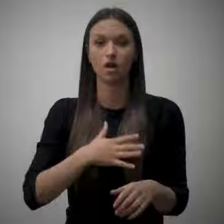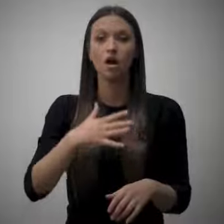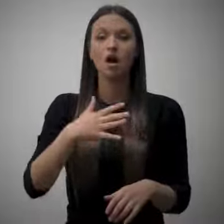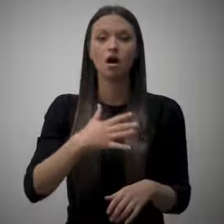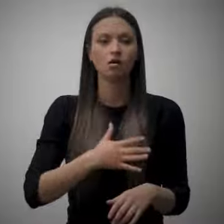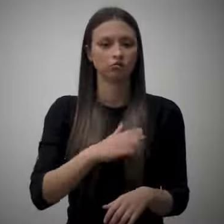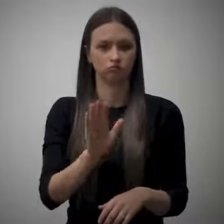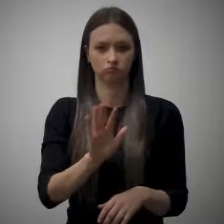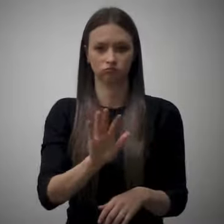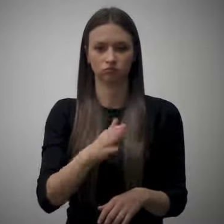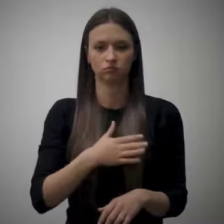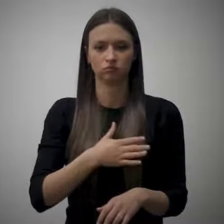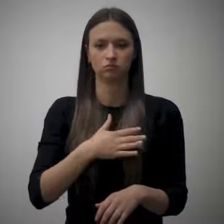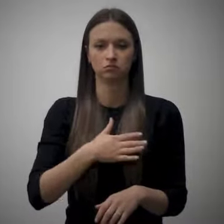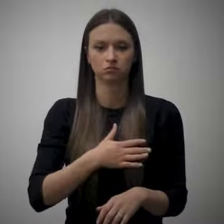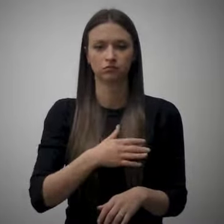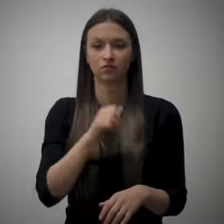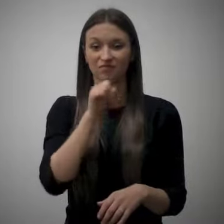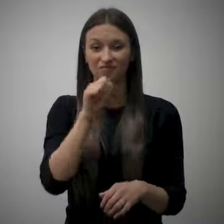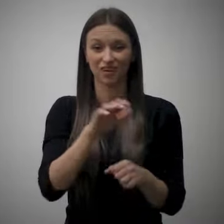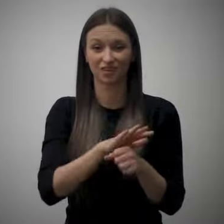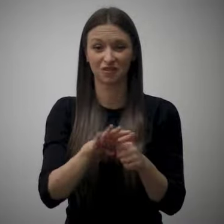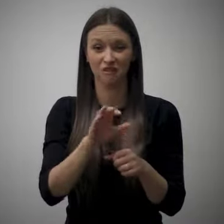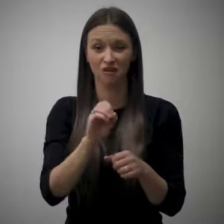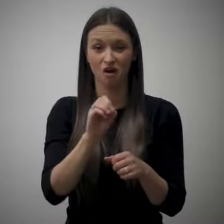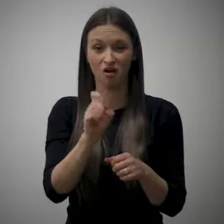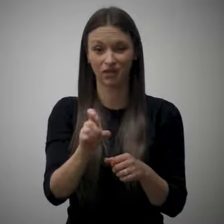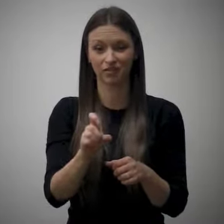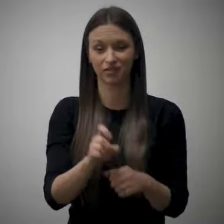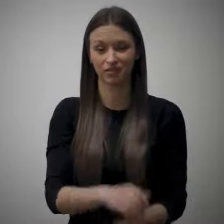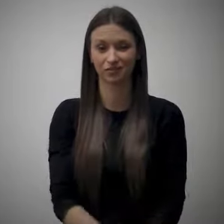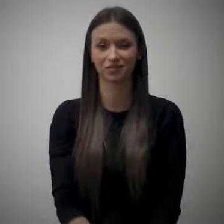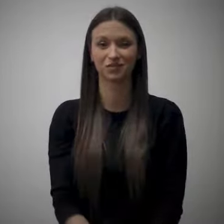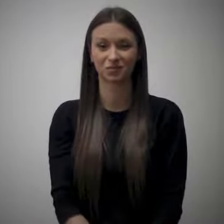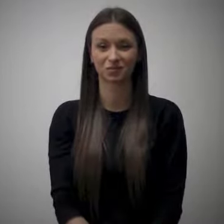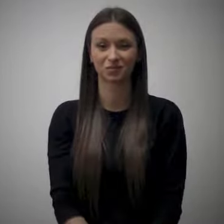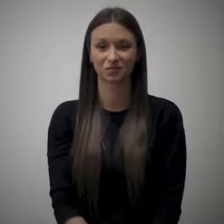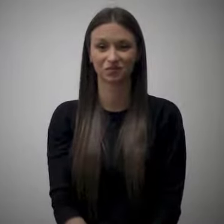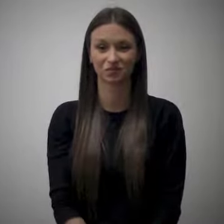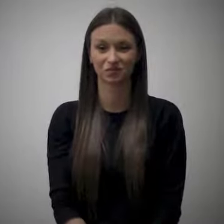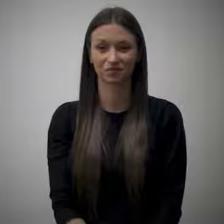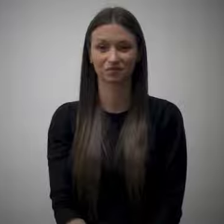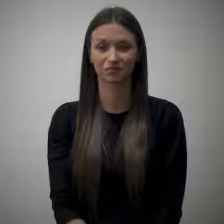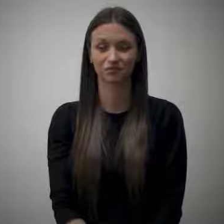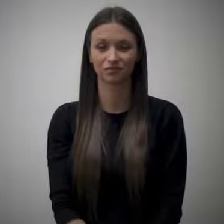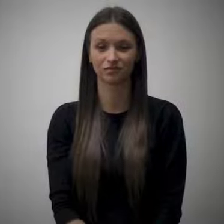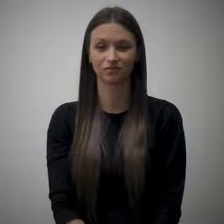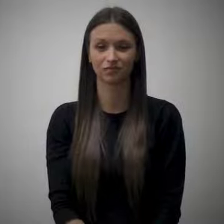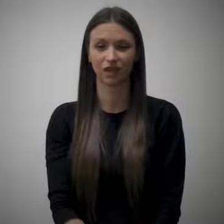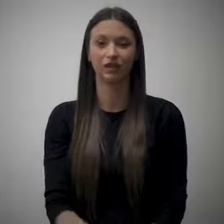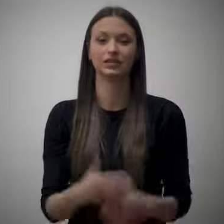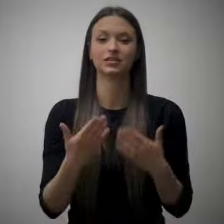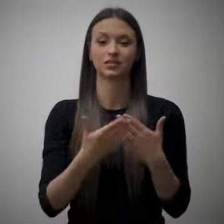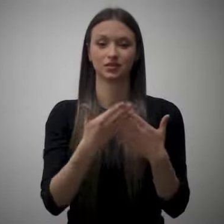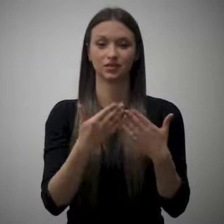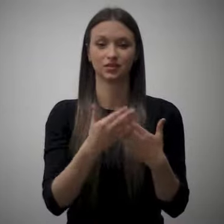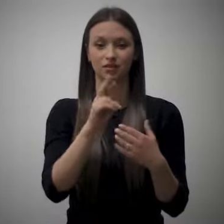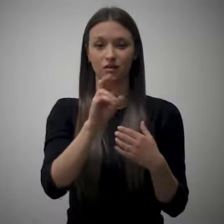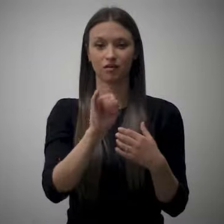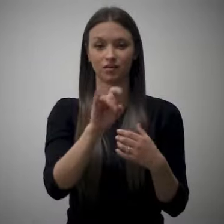Interpreters are prone to shallow breathing, thereby creating an oxygen debt environment and making us